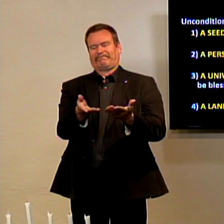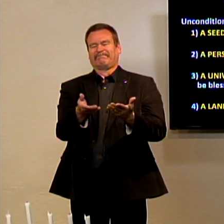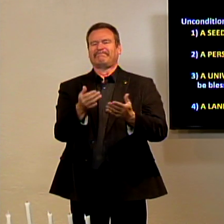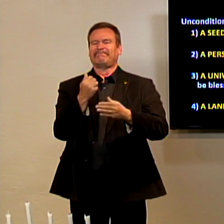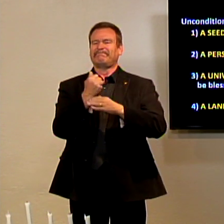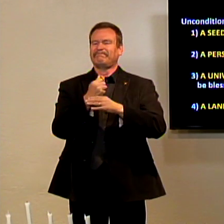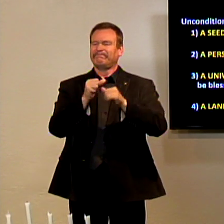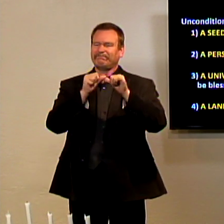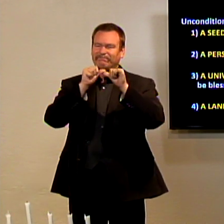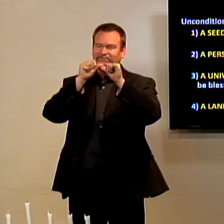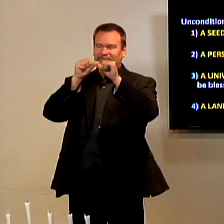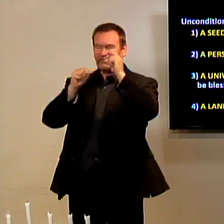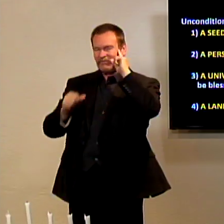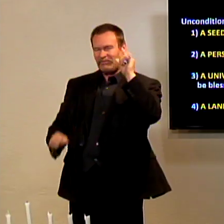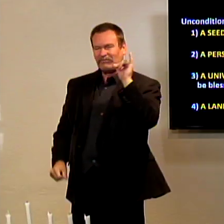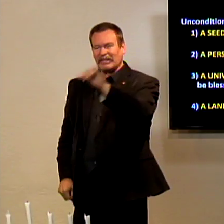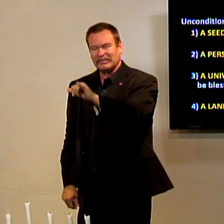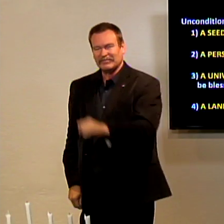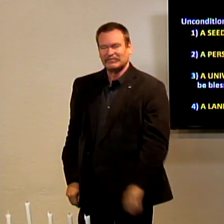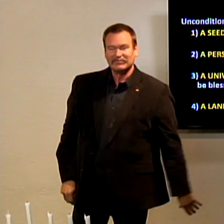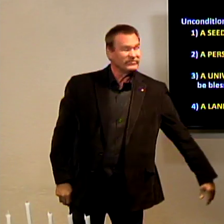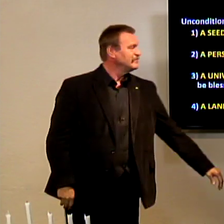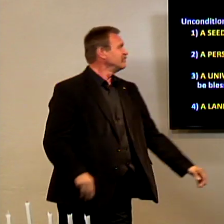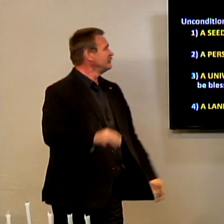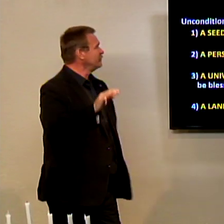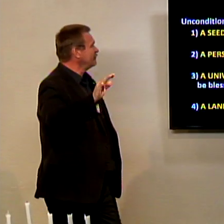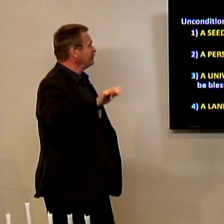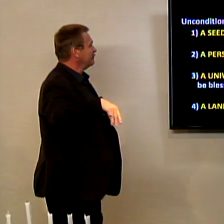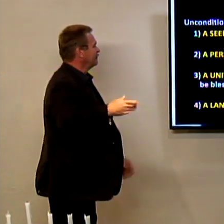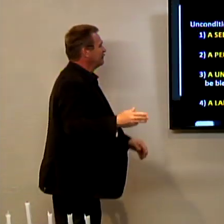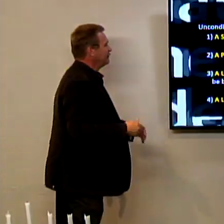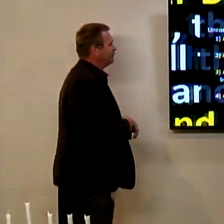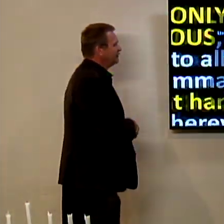Abrahamic covenant. And it continued through all of that time.